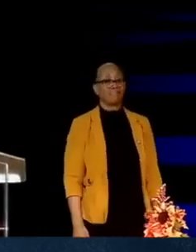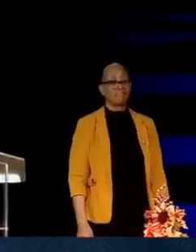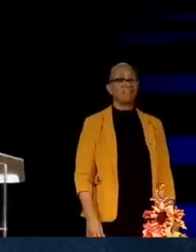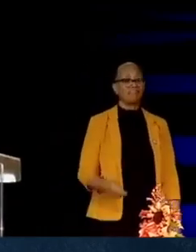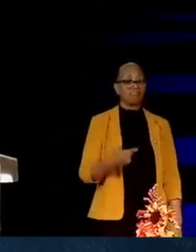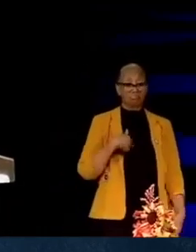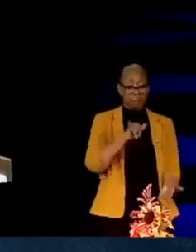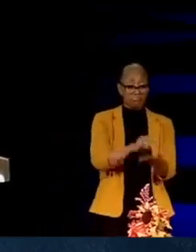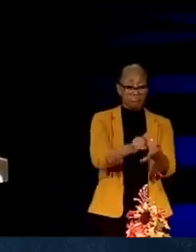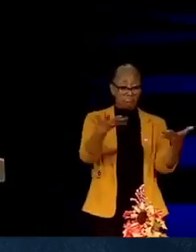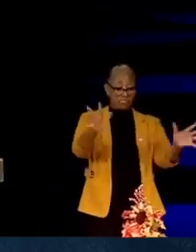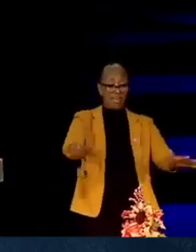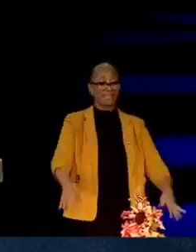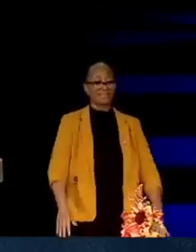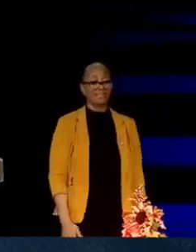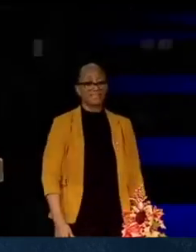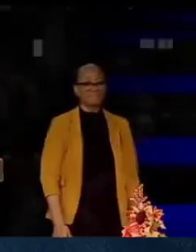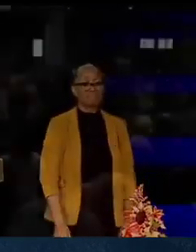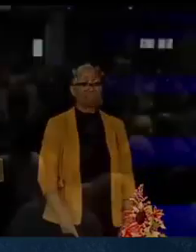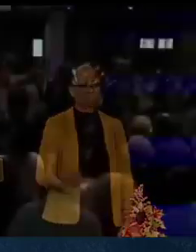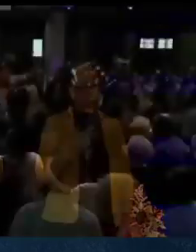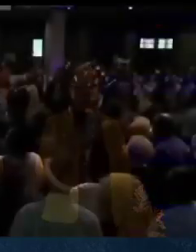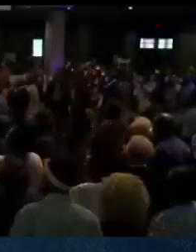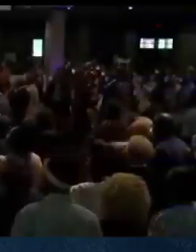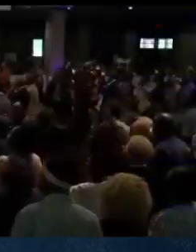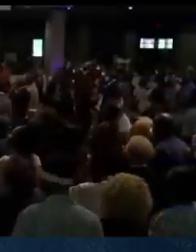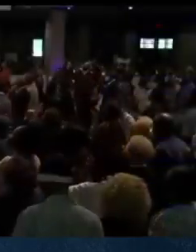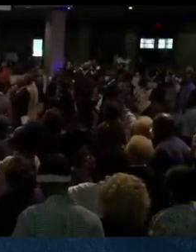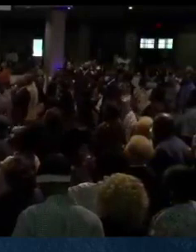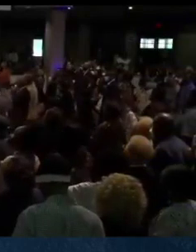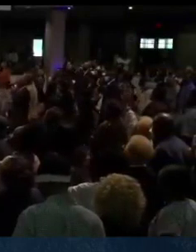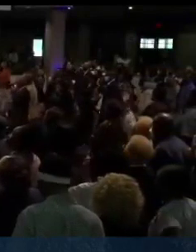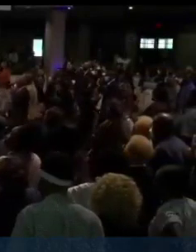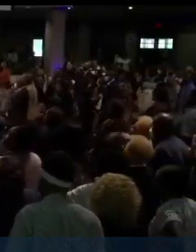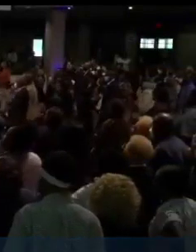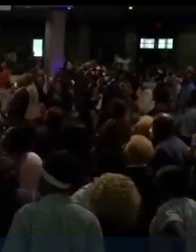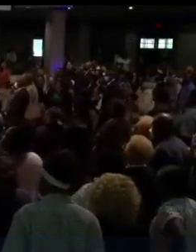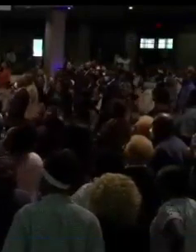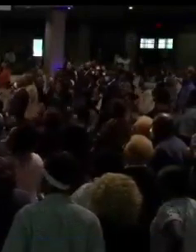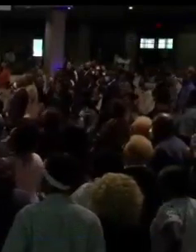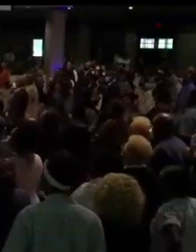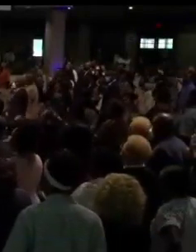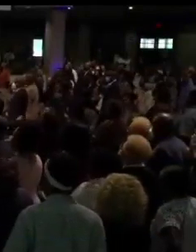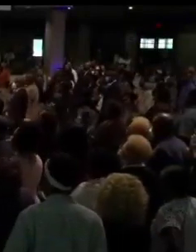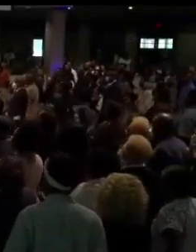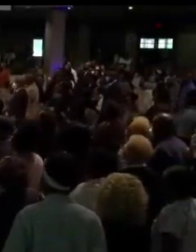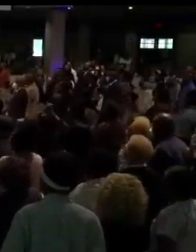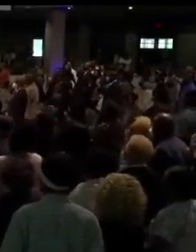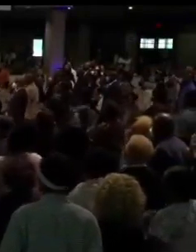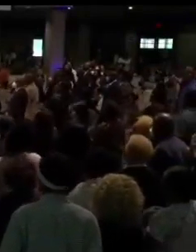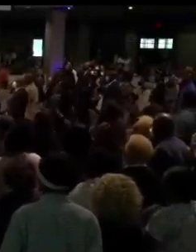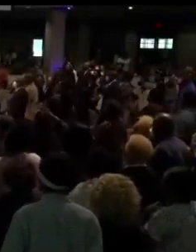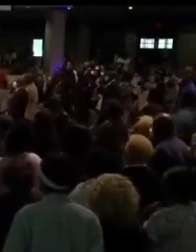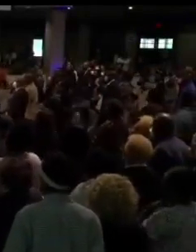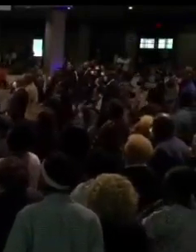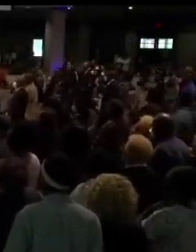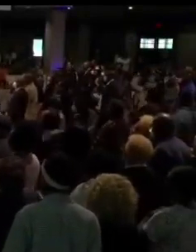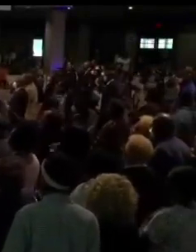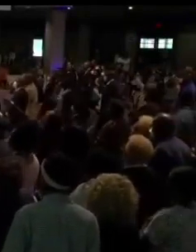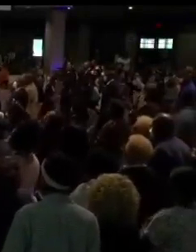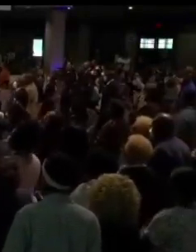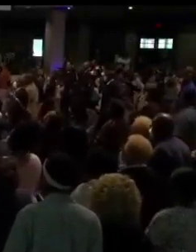Say, that's it. I'm back. I've got my second wind. Praise